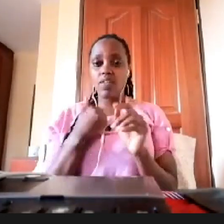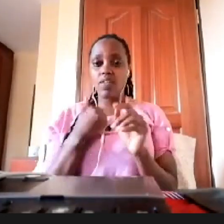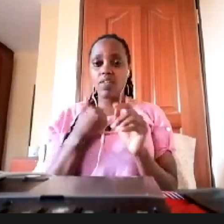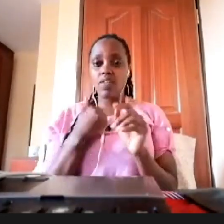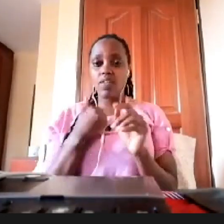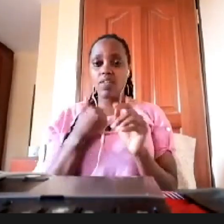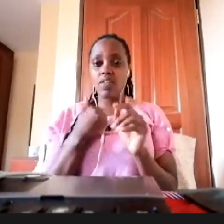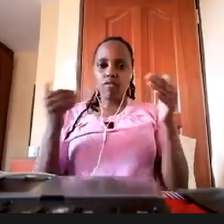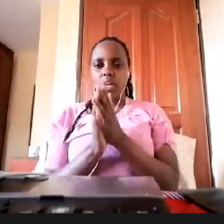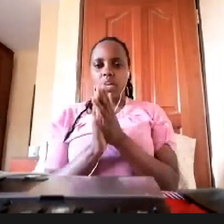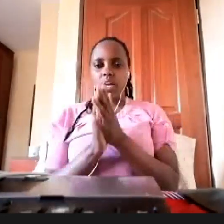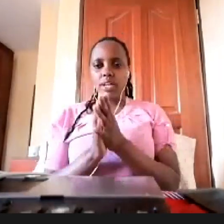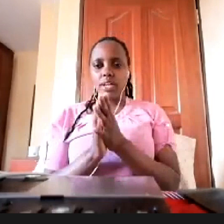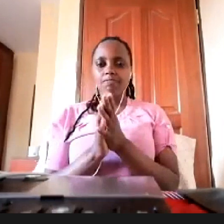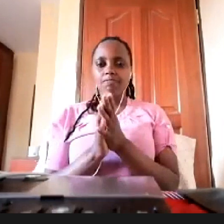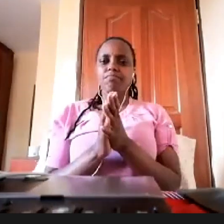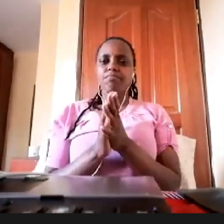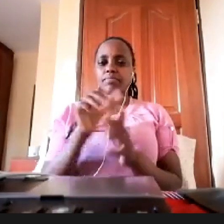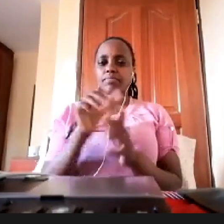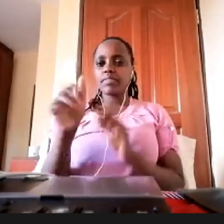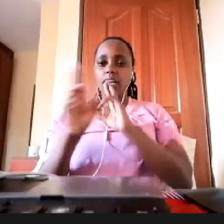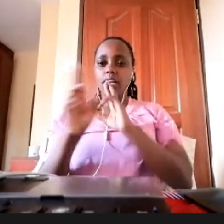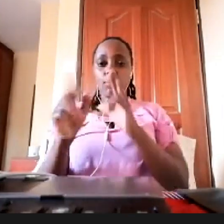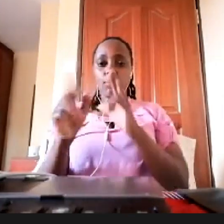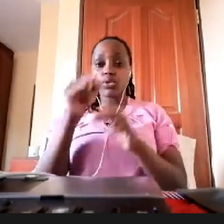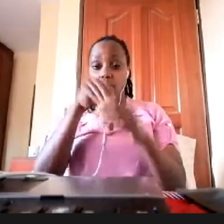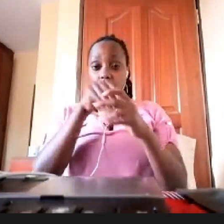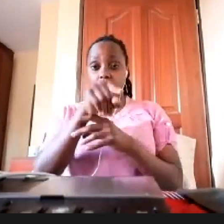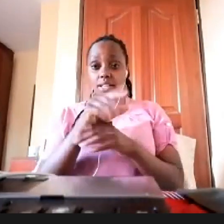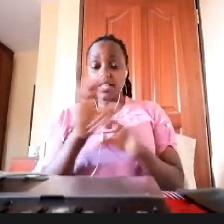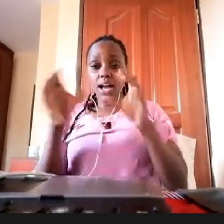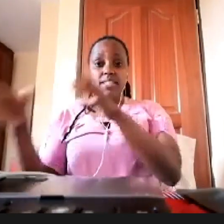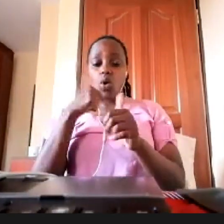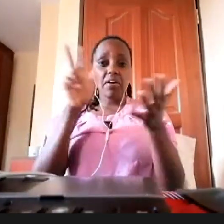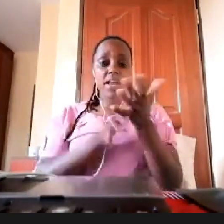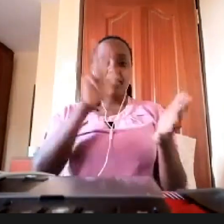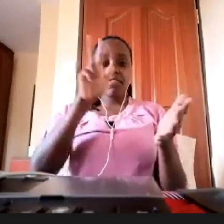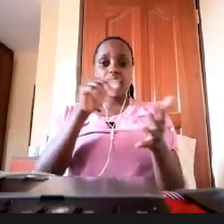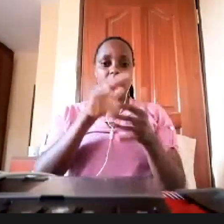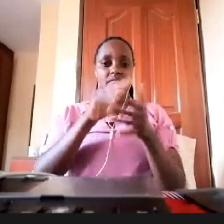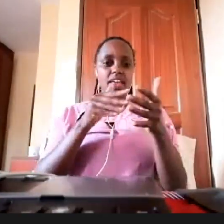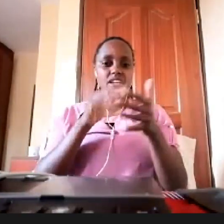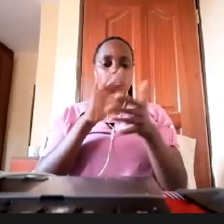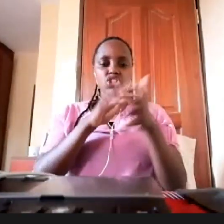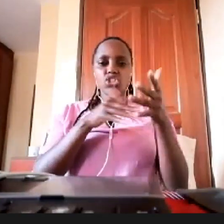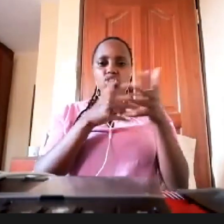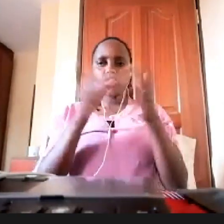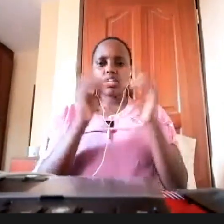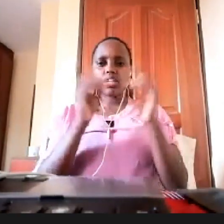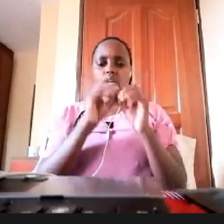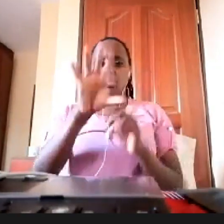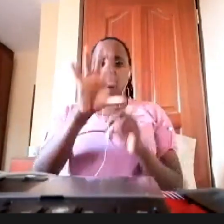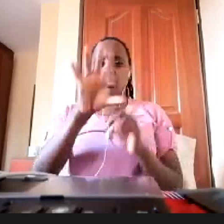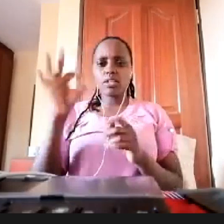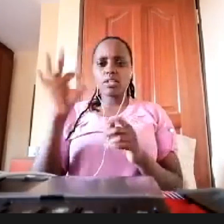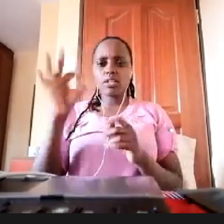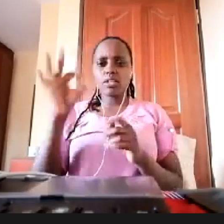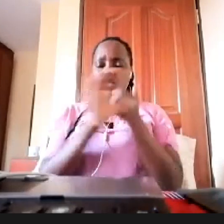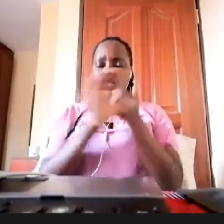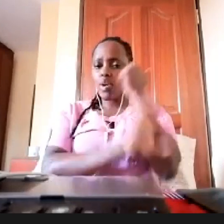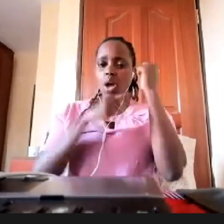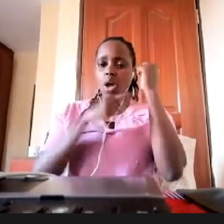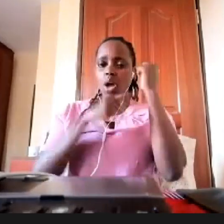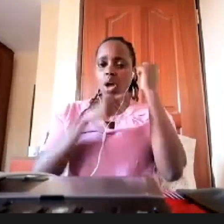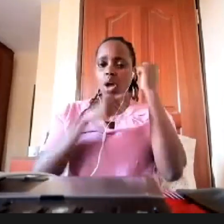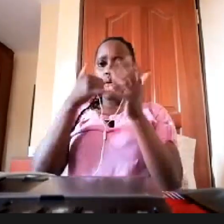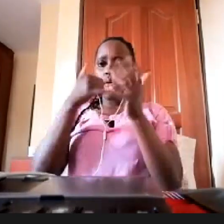reports. And also within that categorization, we have countries that have not ratified the charter. So we did a selection of a couple of